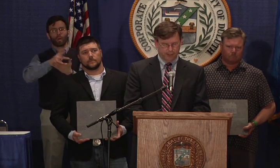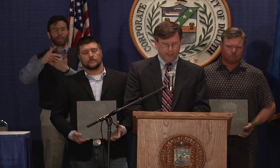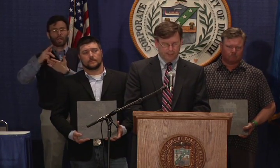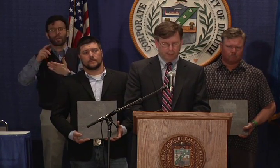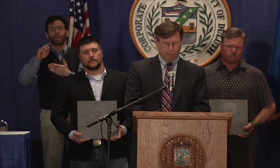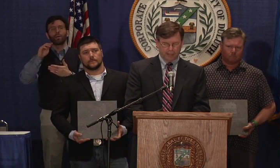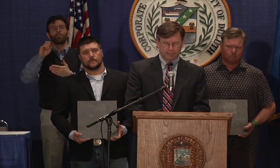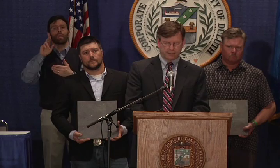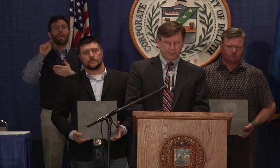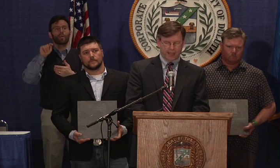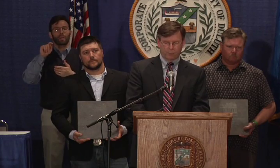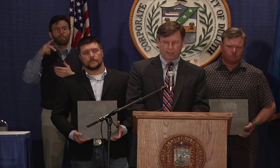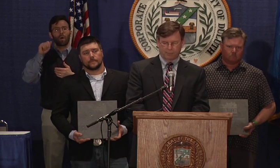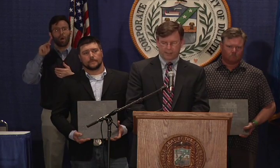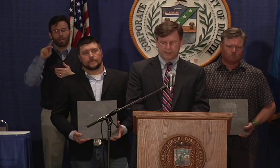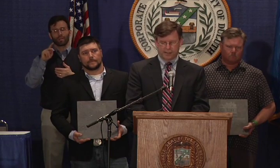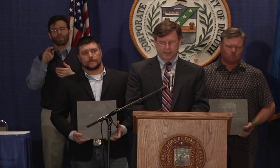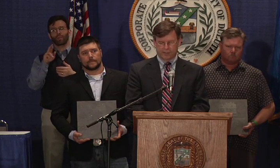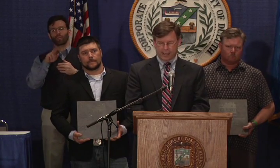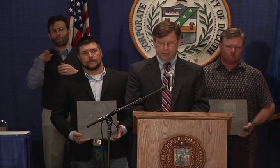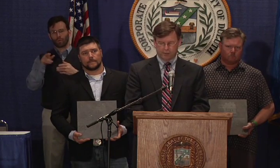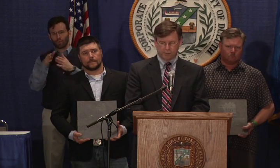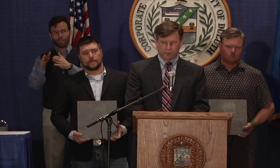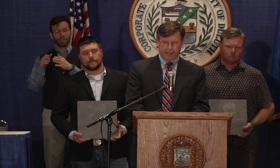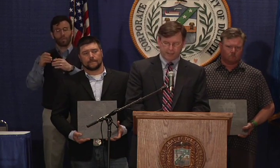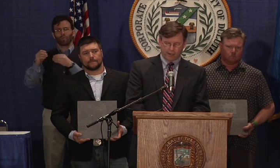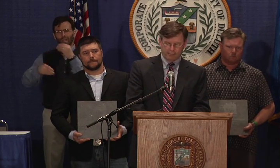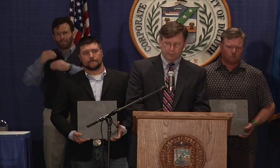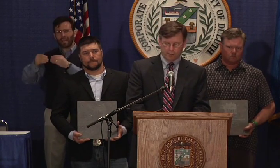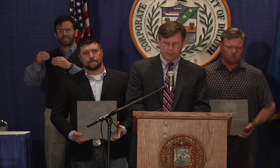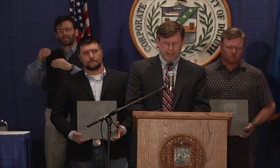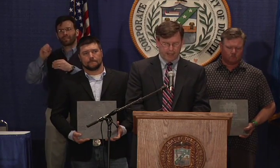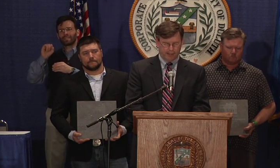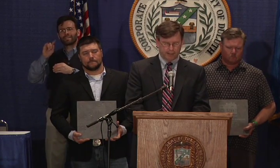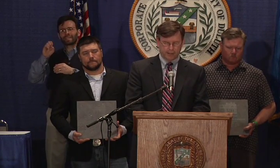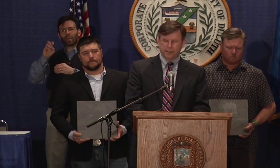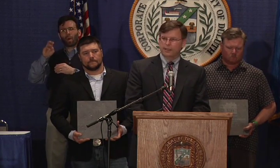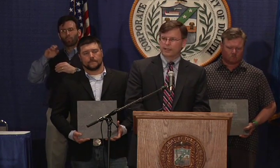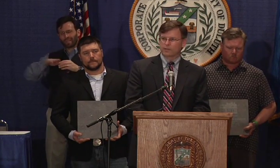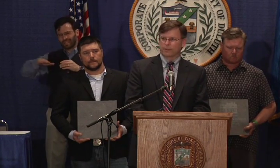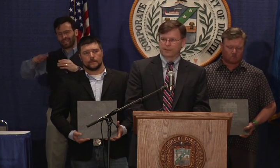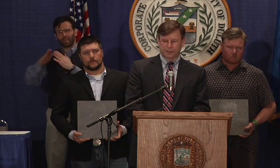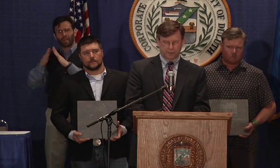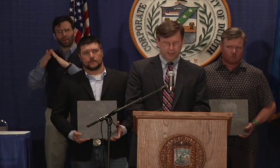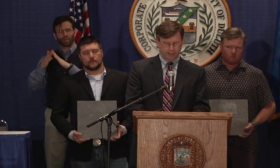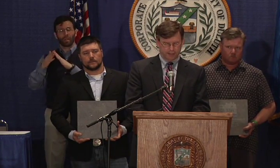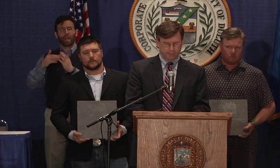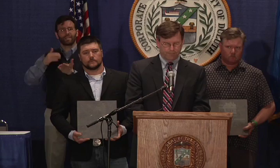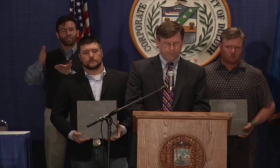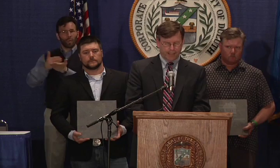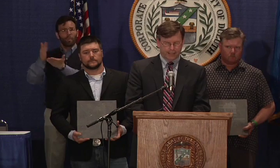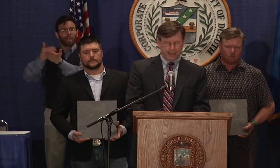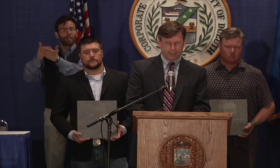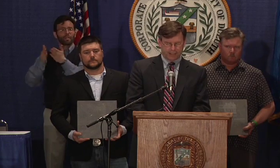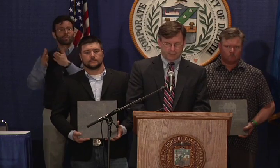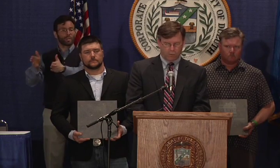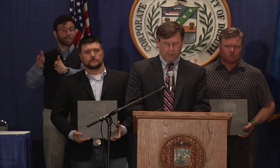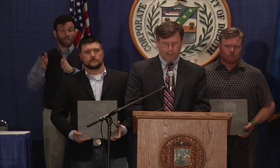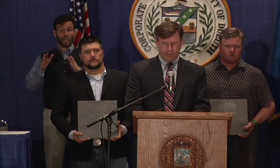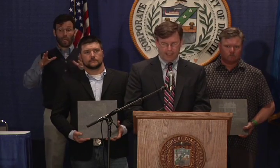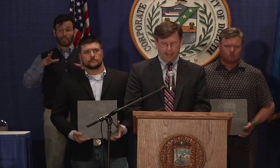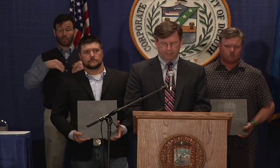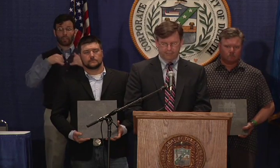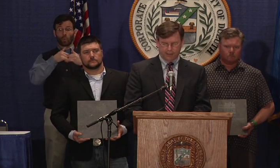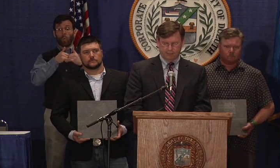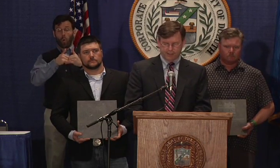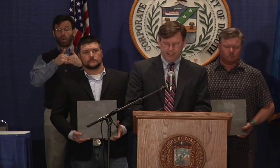Street, the replacement of sidewalk bricks in downtown, grading gravel roads and alleys, and sweeping the streets. Accepting this award